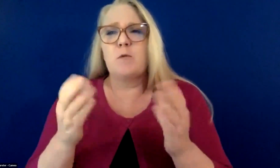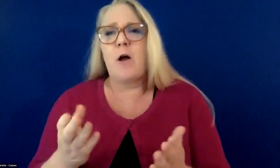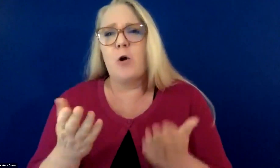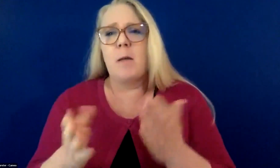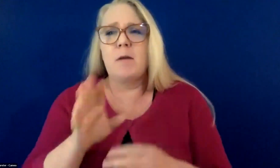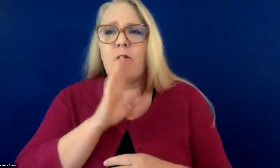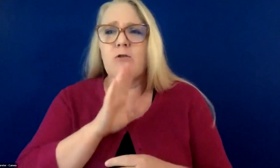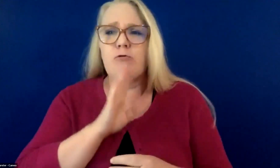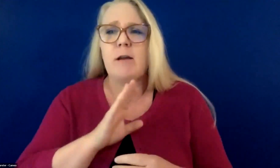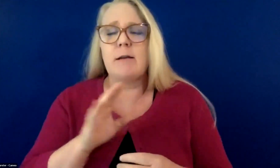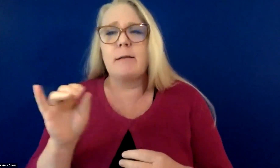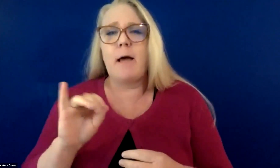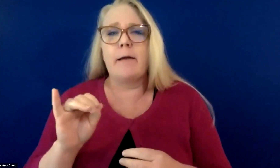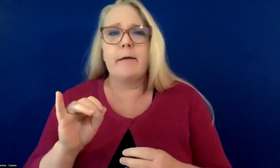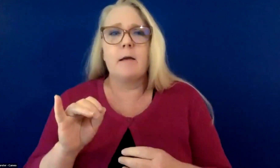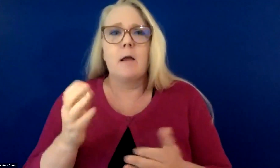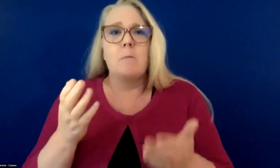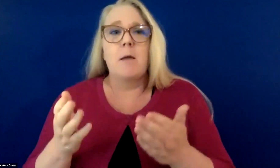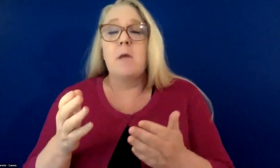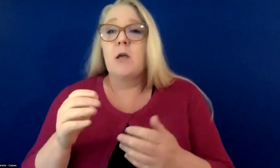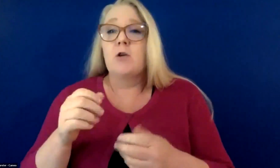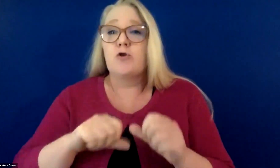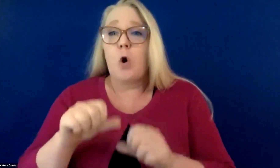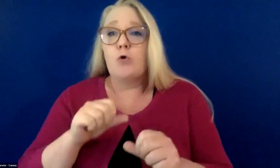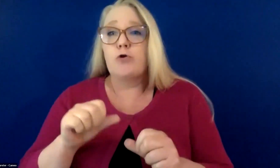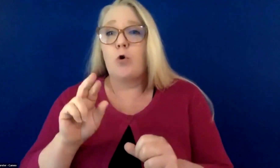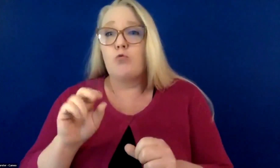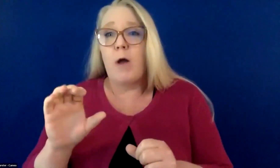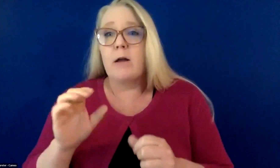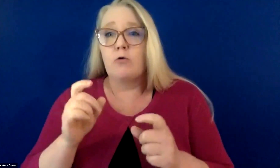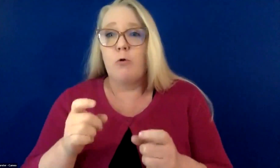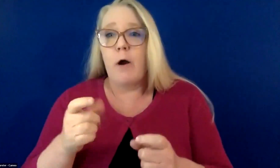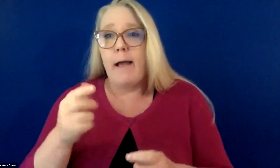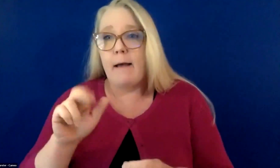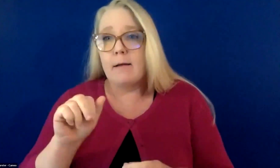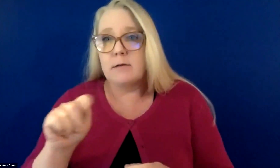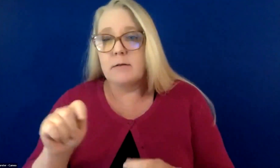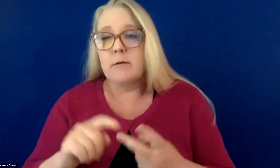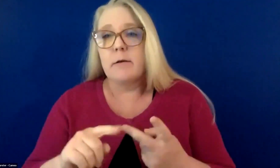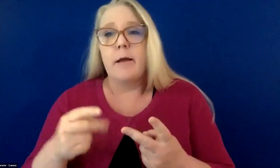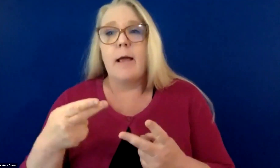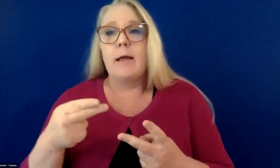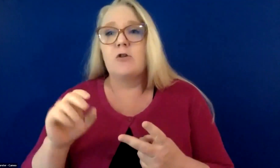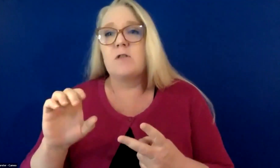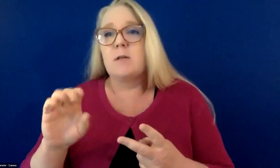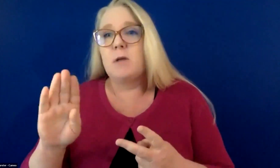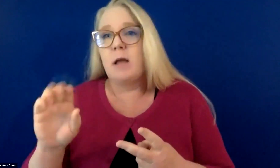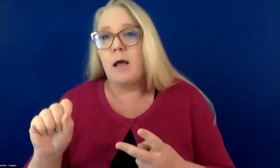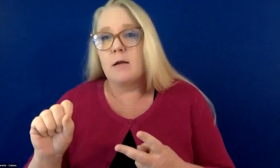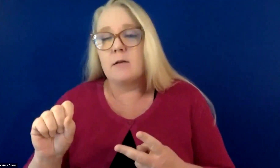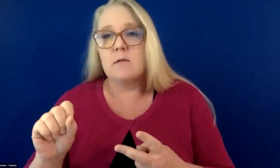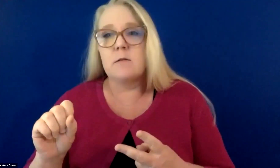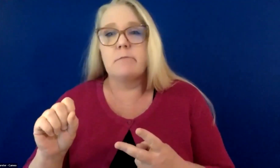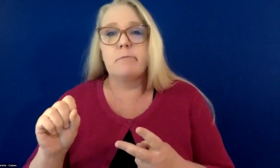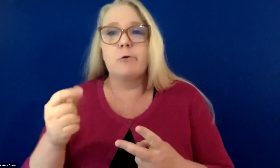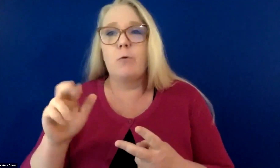a social rec grant, an employment grant, and an HCBS grant, and all 3 of them are administered